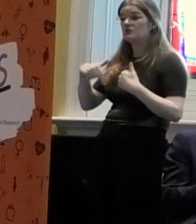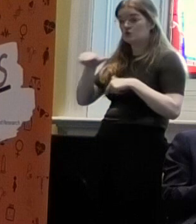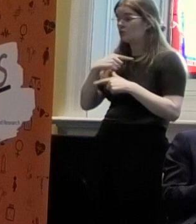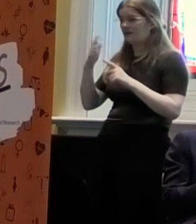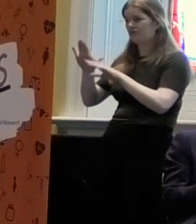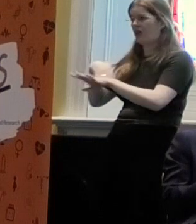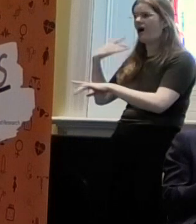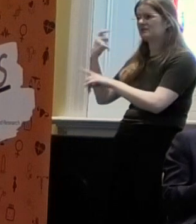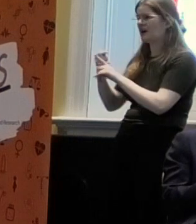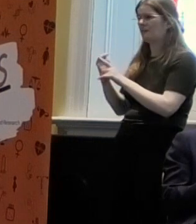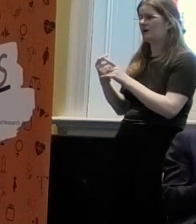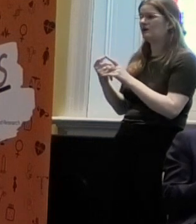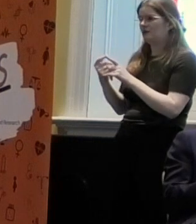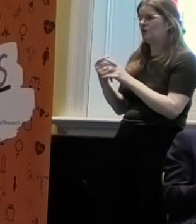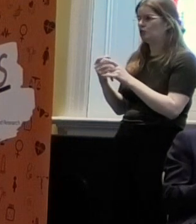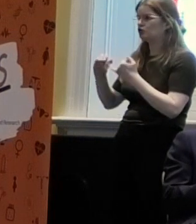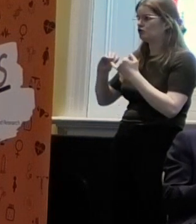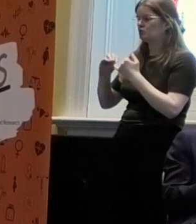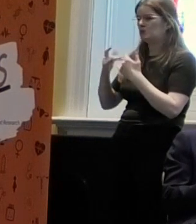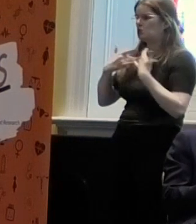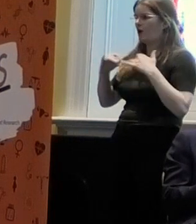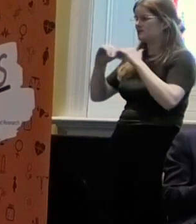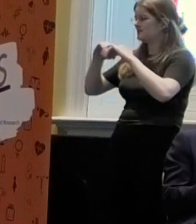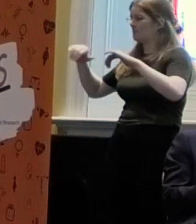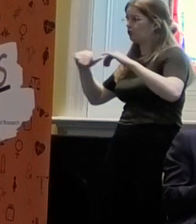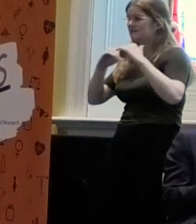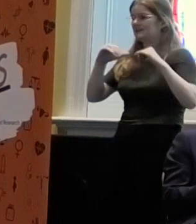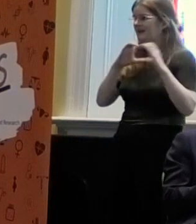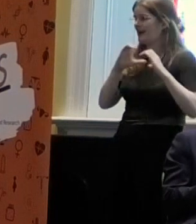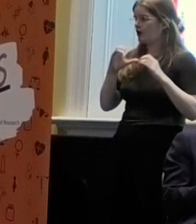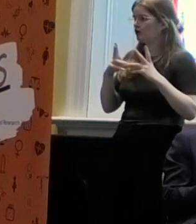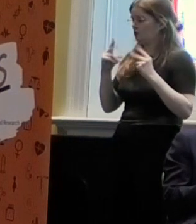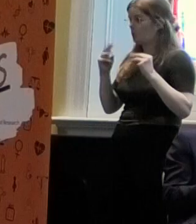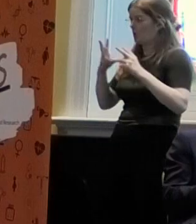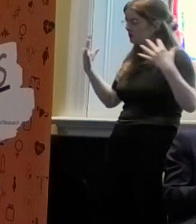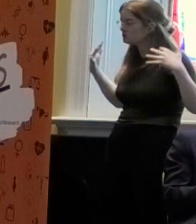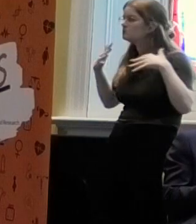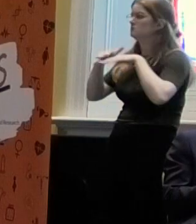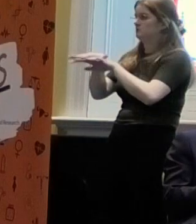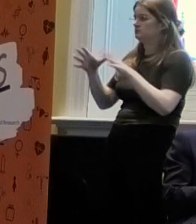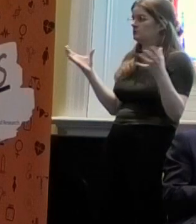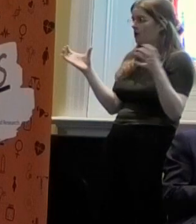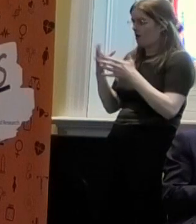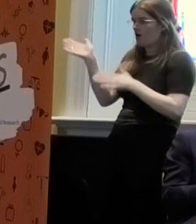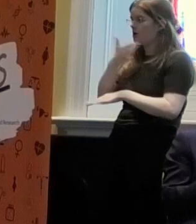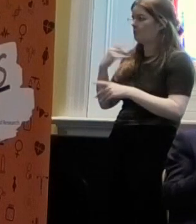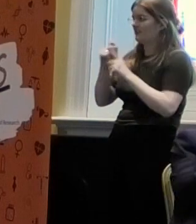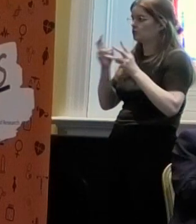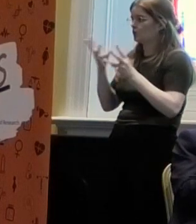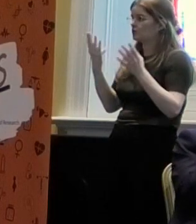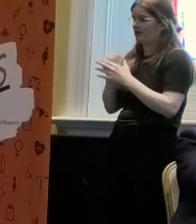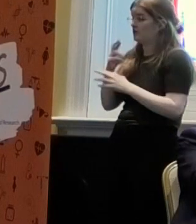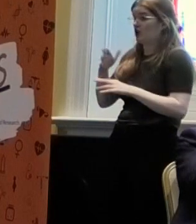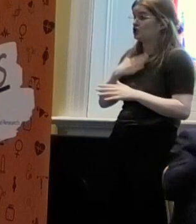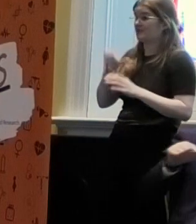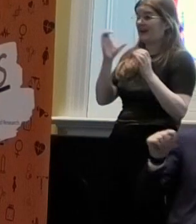some time now moved away from silos, and it very much is interprofessional learning, multidisciplinary, and we do that not